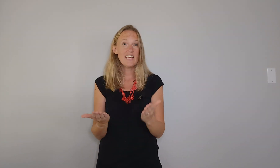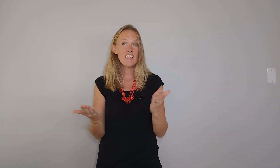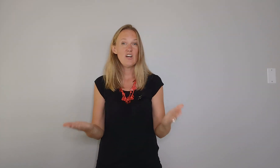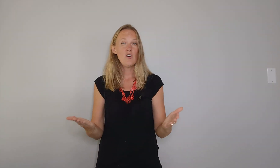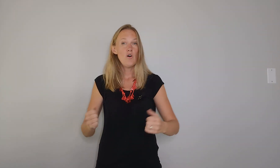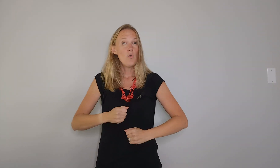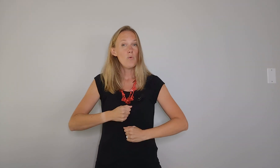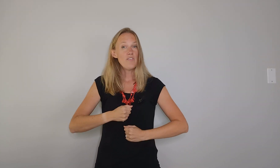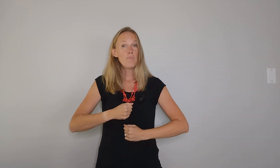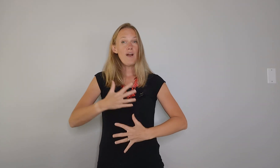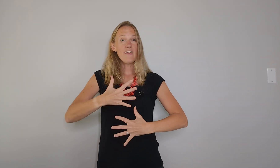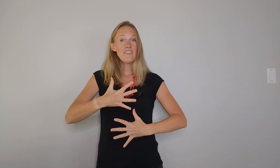everything with breath,